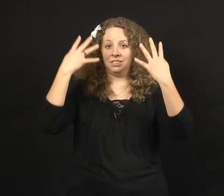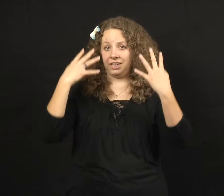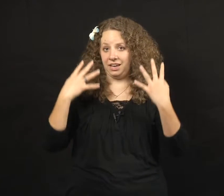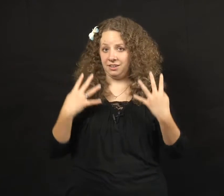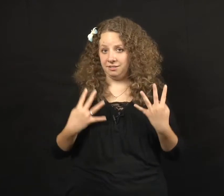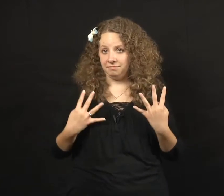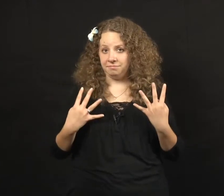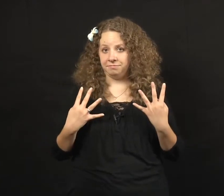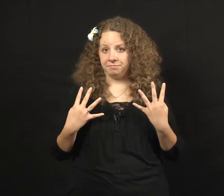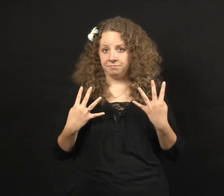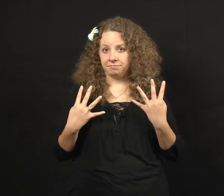Sad.